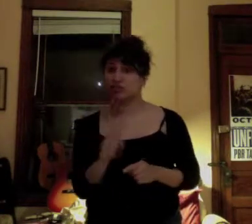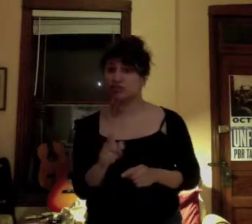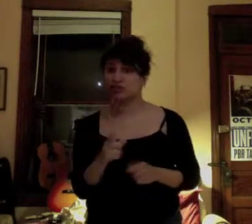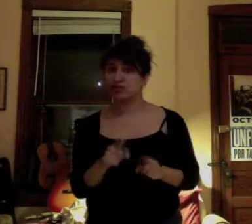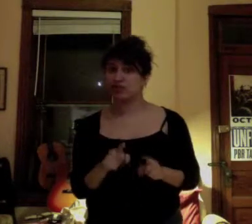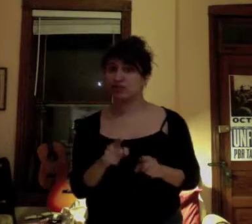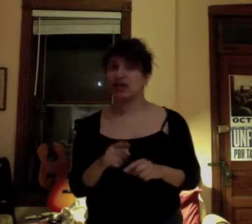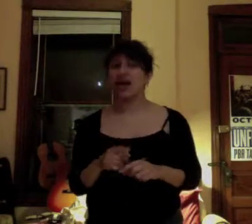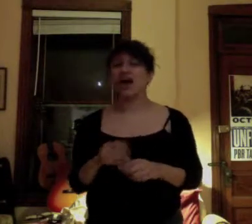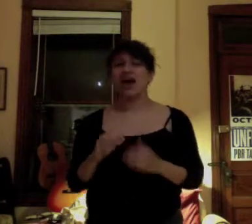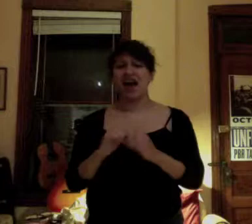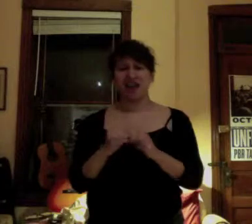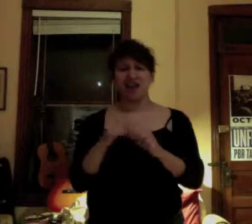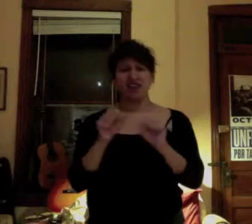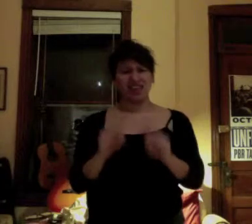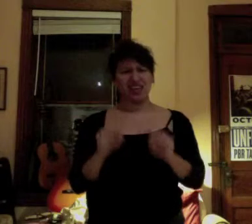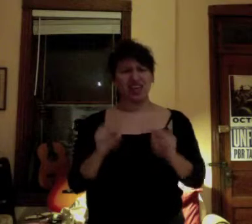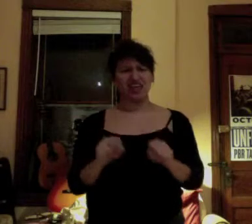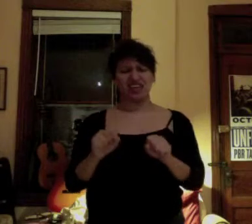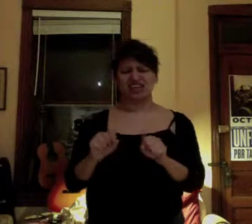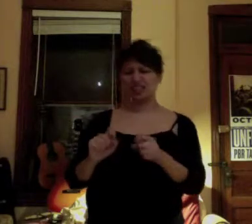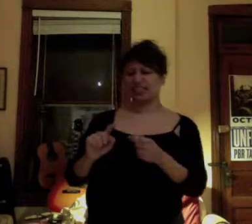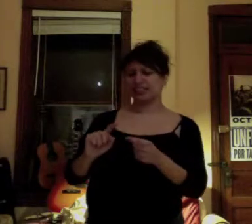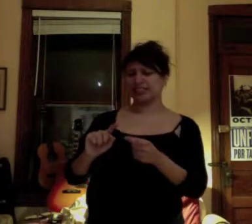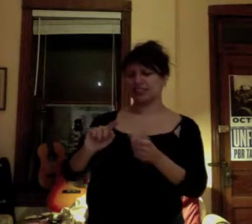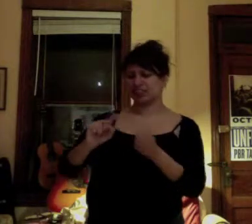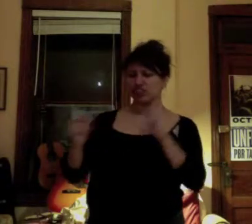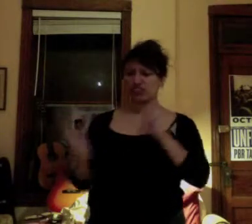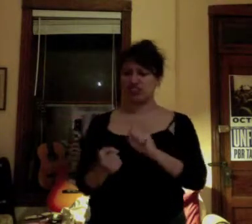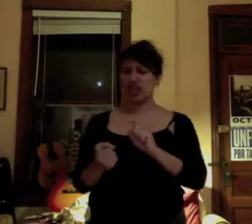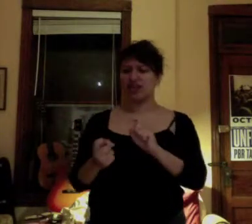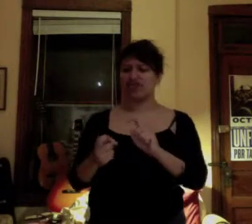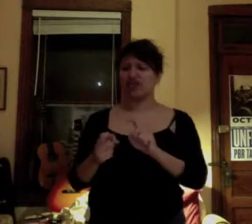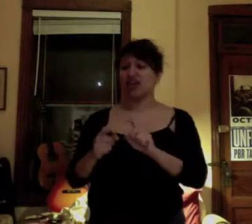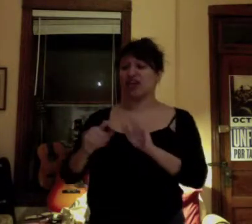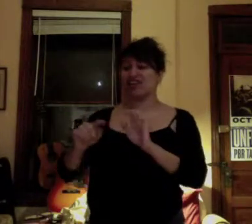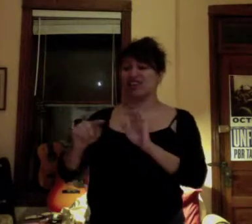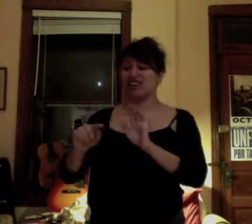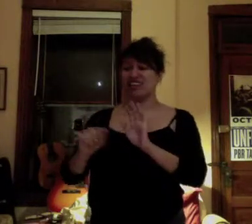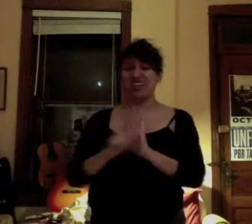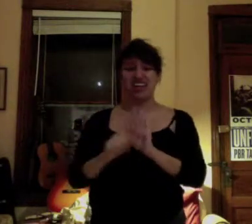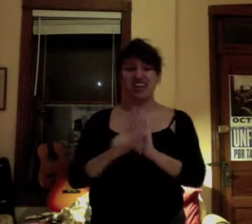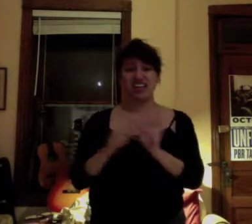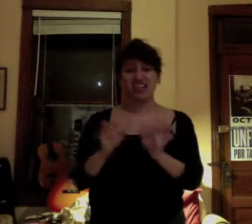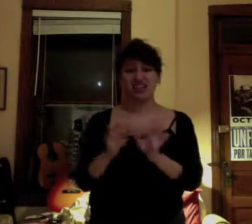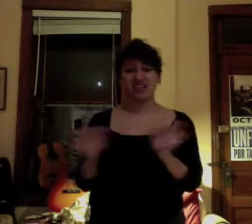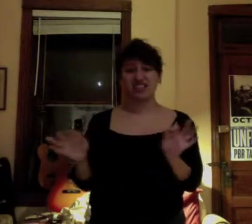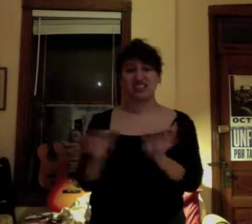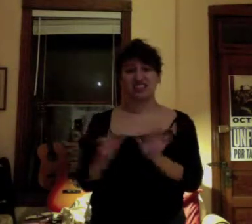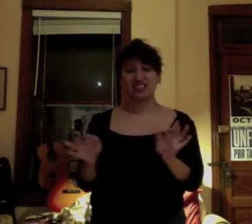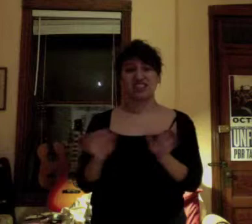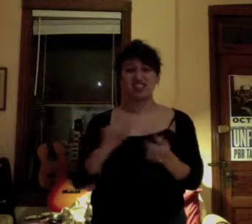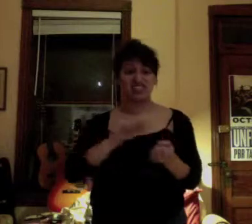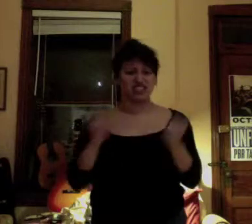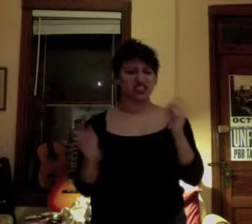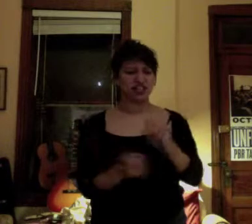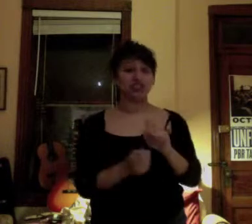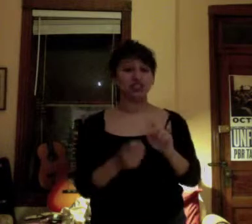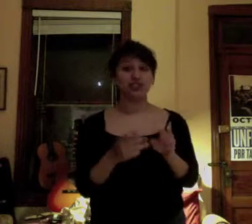messages? Well, one thing to understand is that the brain tries to find answers to the questions posed to it. So if you could